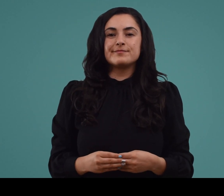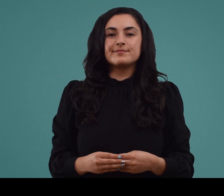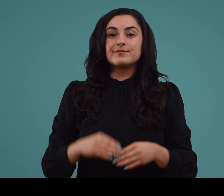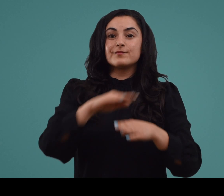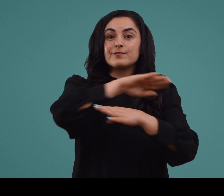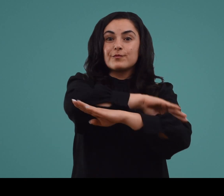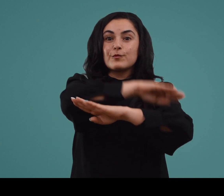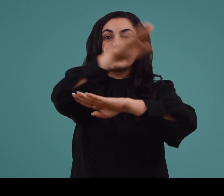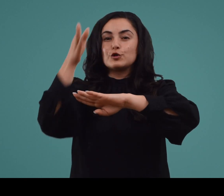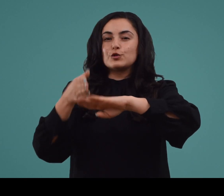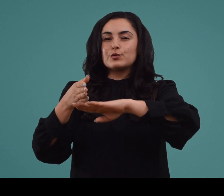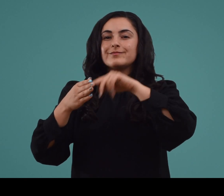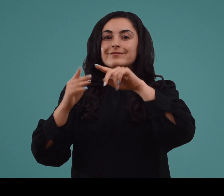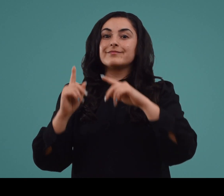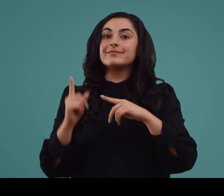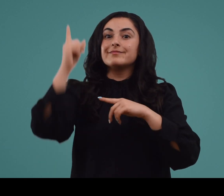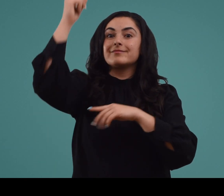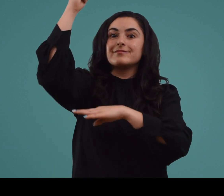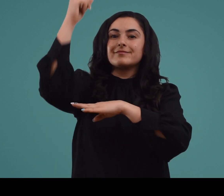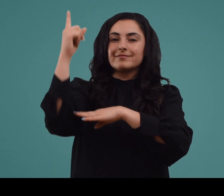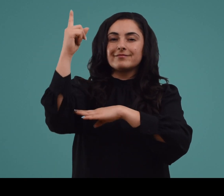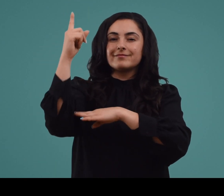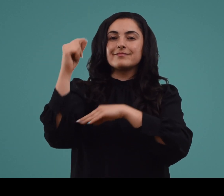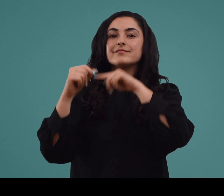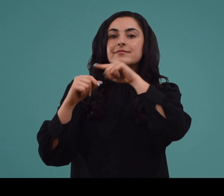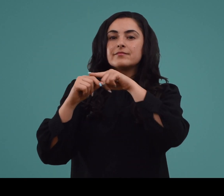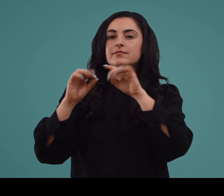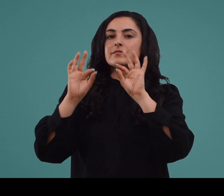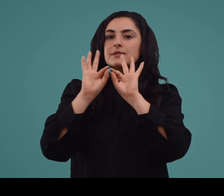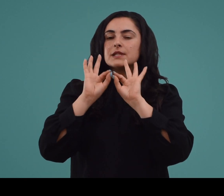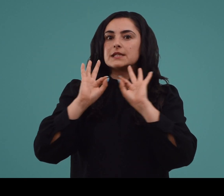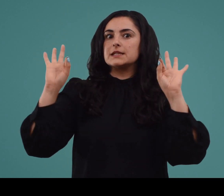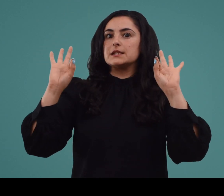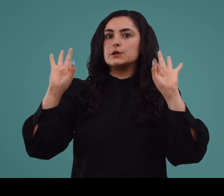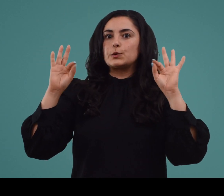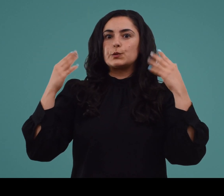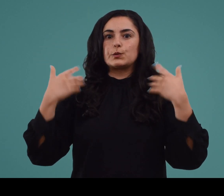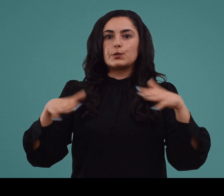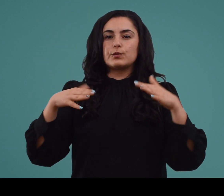The mosque minaret is a fine example of the Ottoman art.